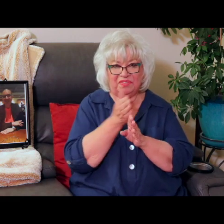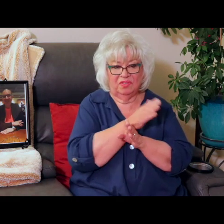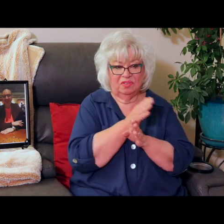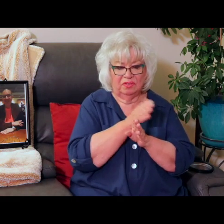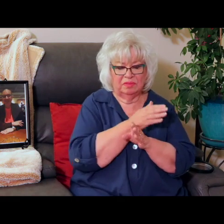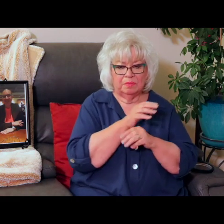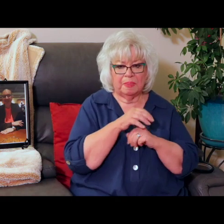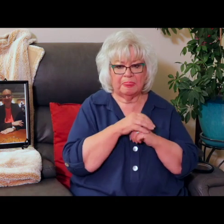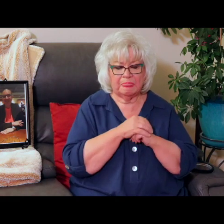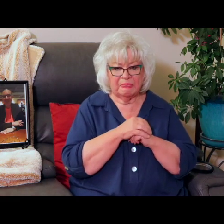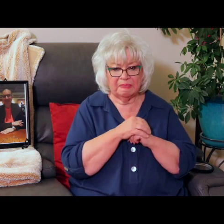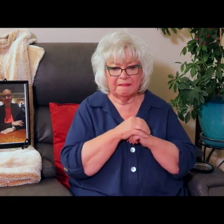just before he passed away,